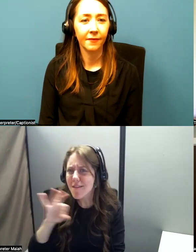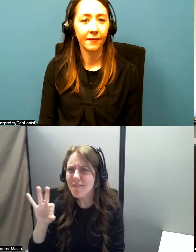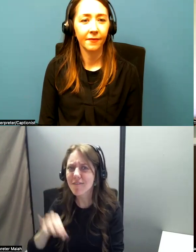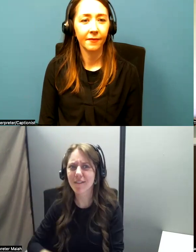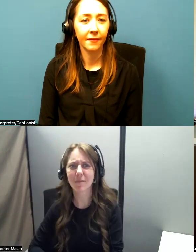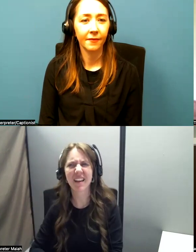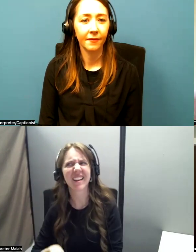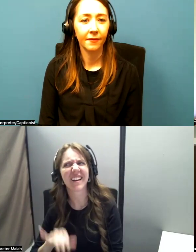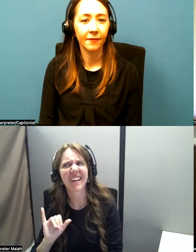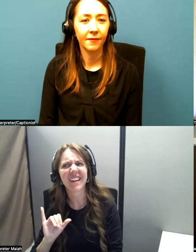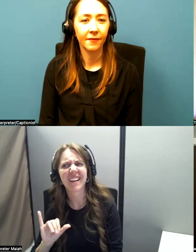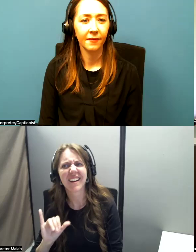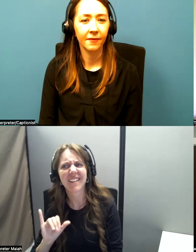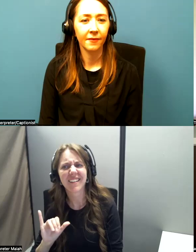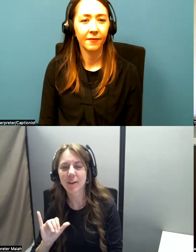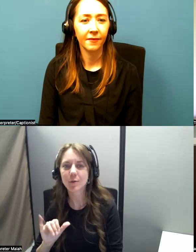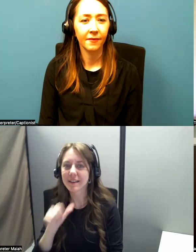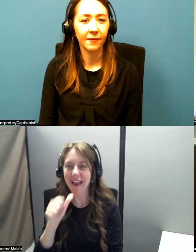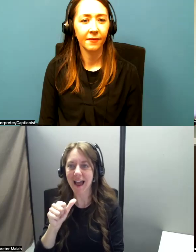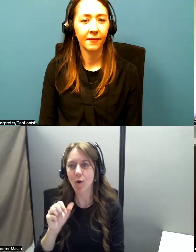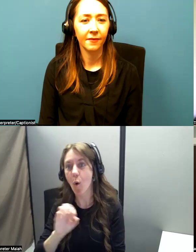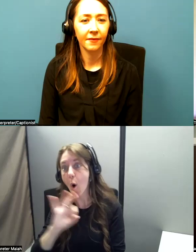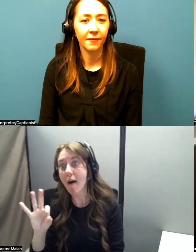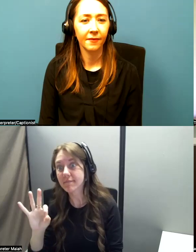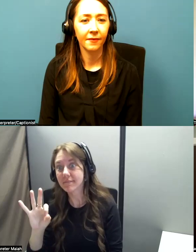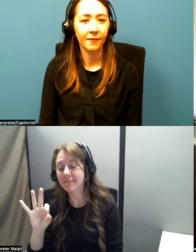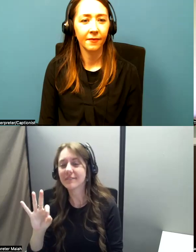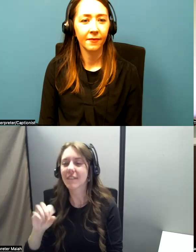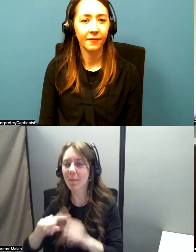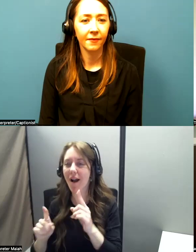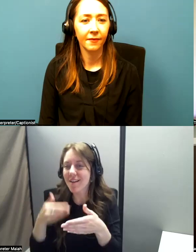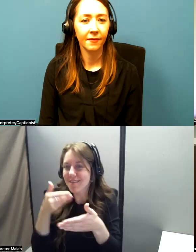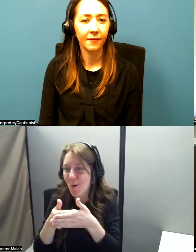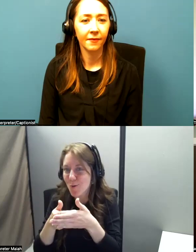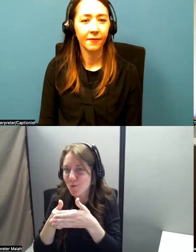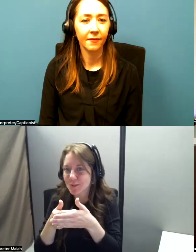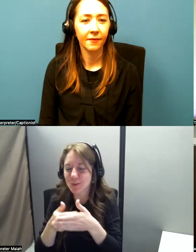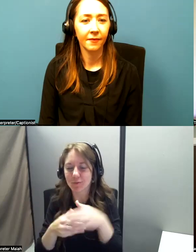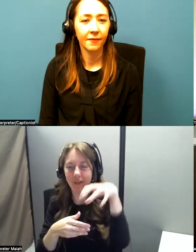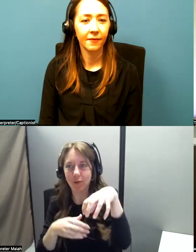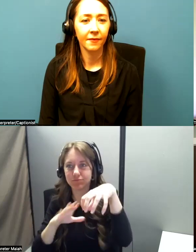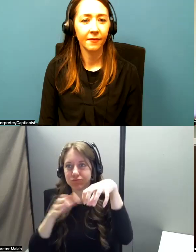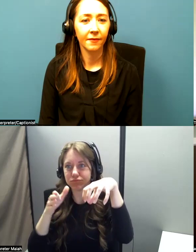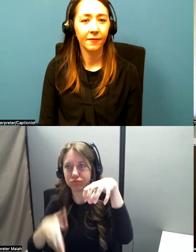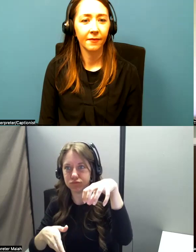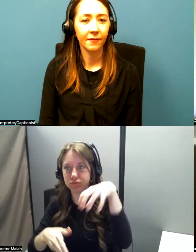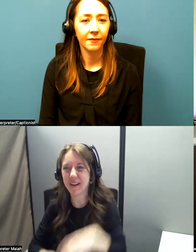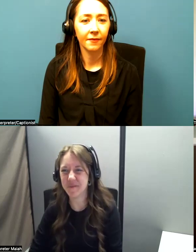cliff. He goes, not off of a cliff, but it's nearby. I was like, okay.